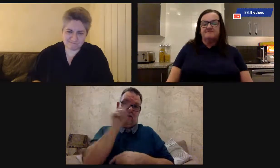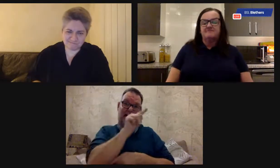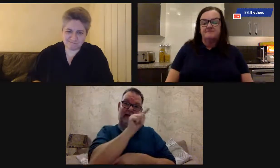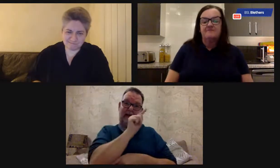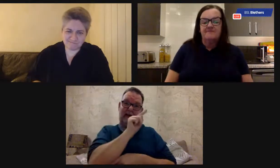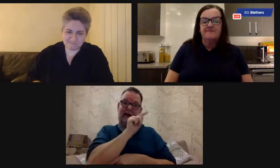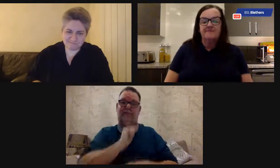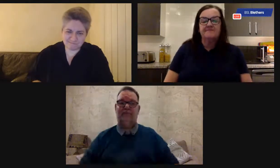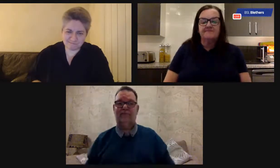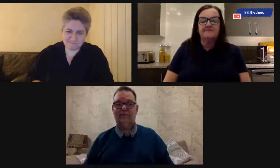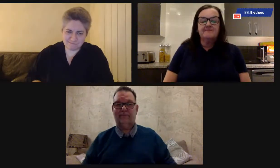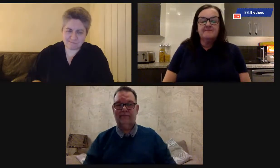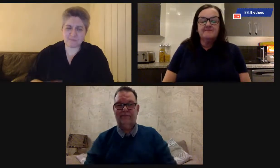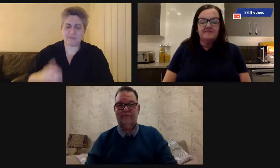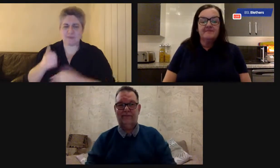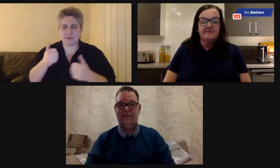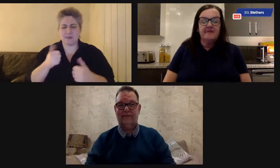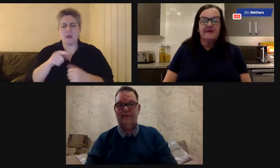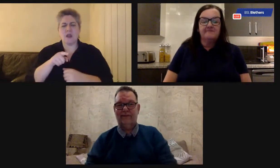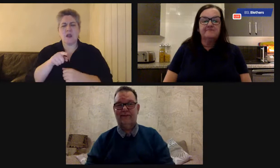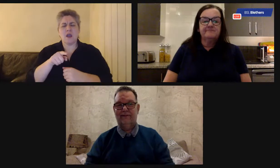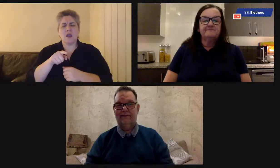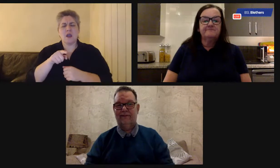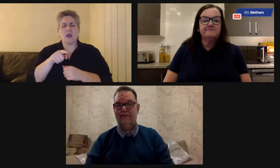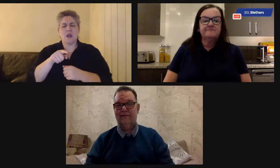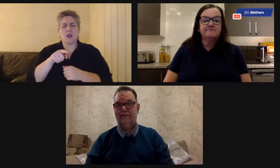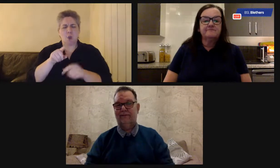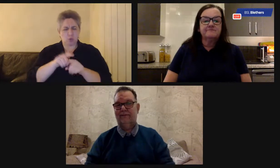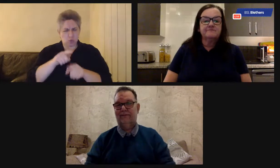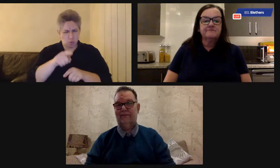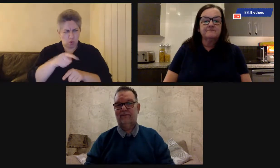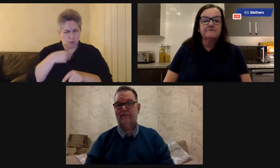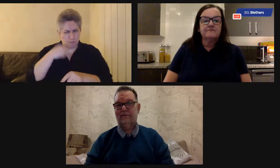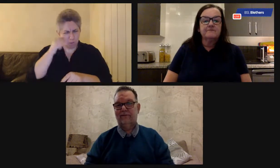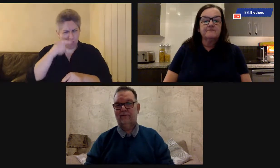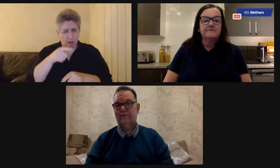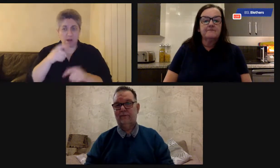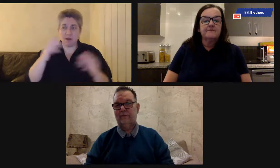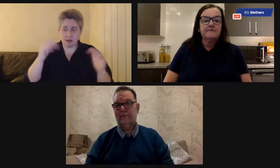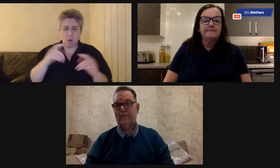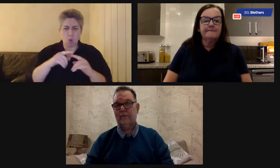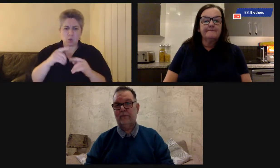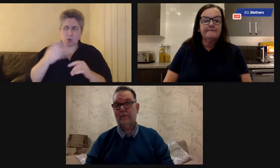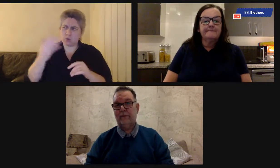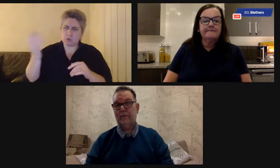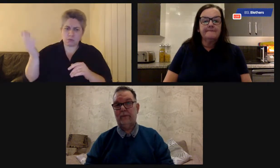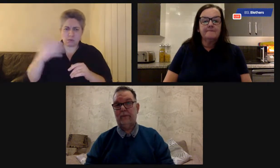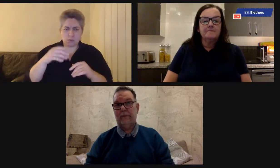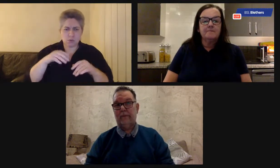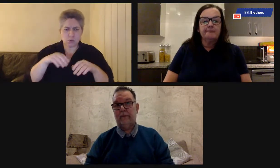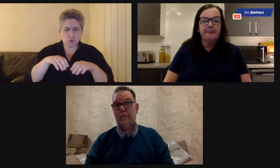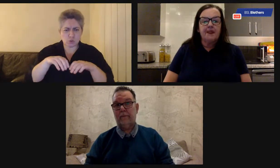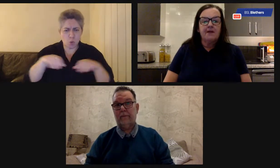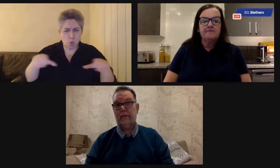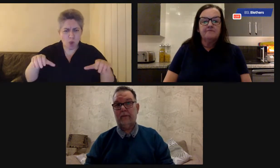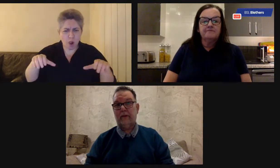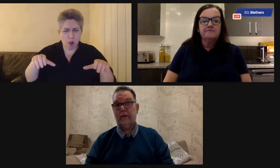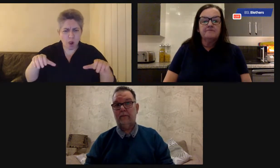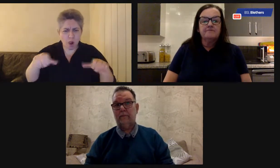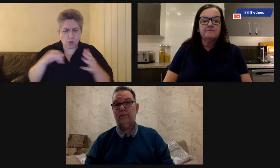having people there at our 20th anniversary, but our focus just now is bringing the community back together after such a long time